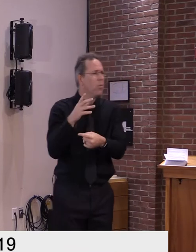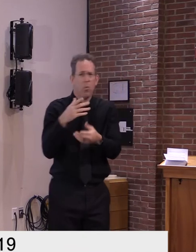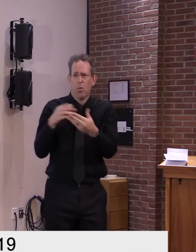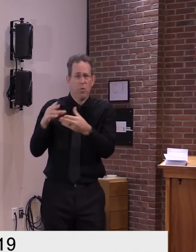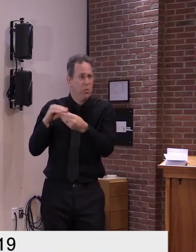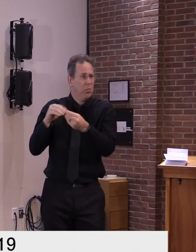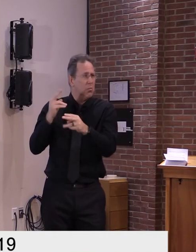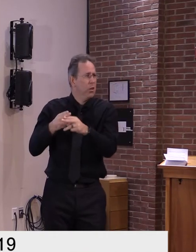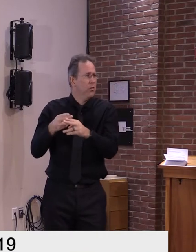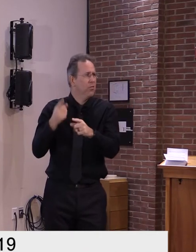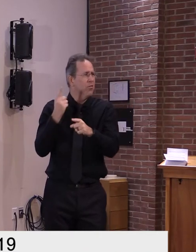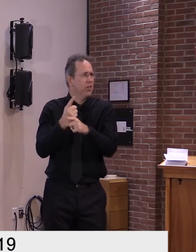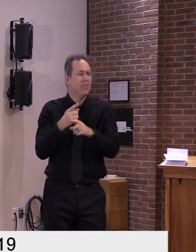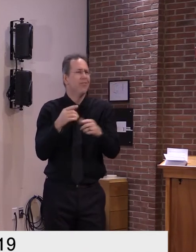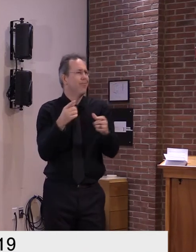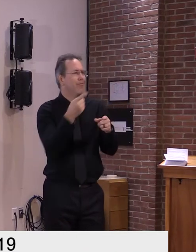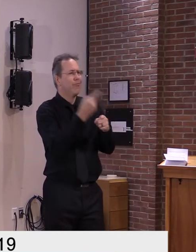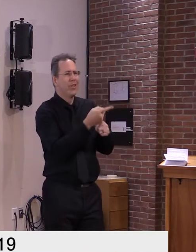testing.